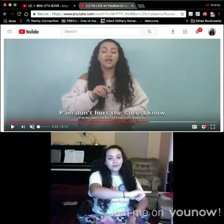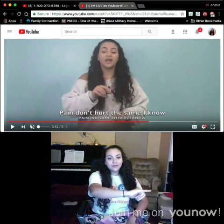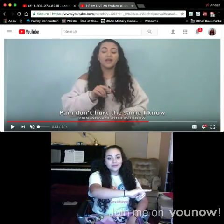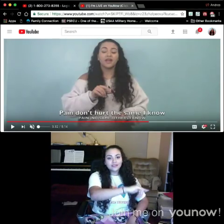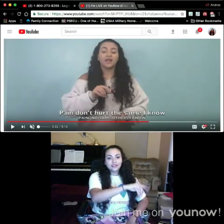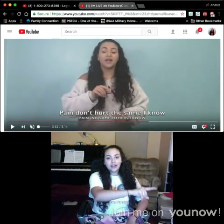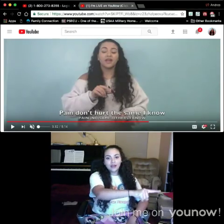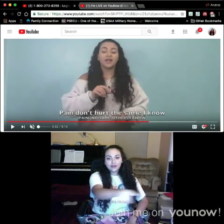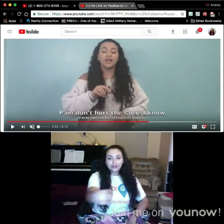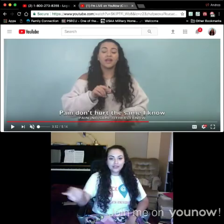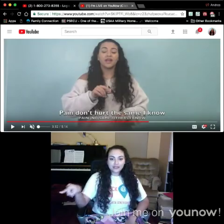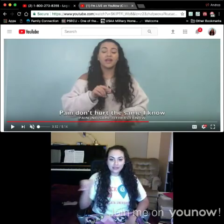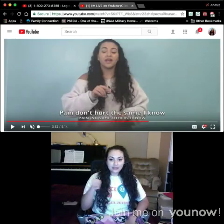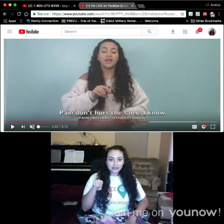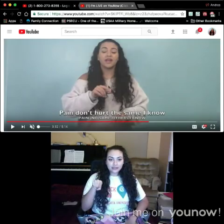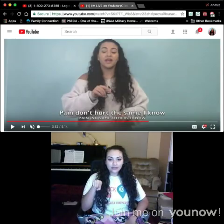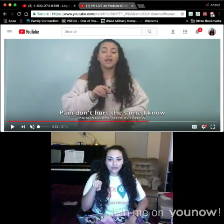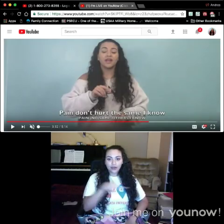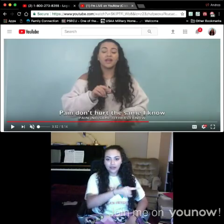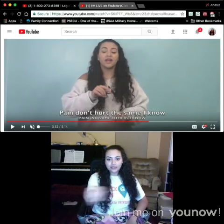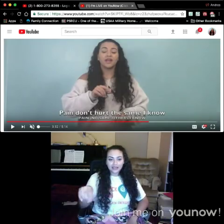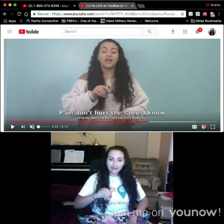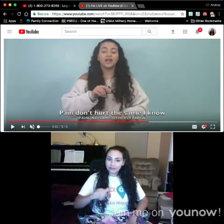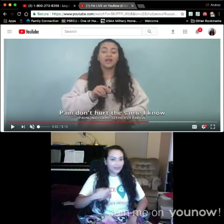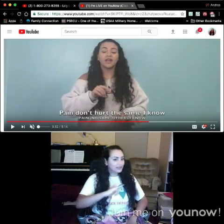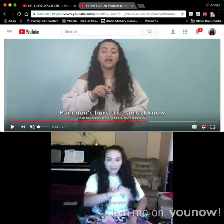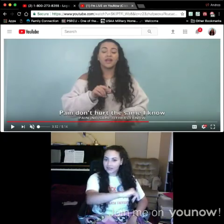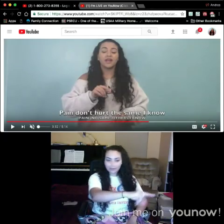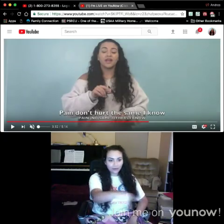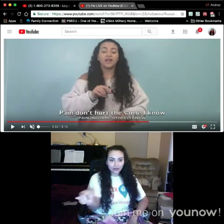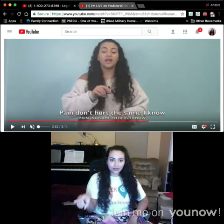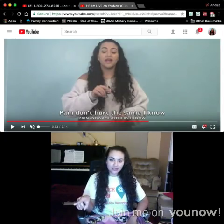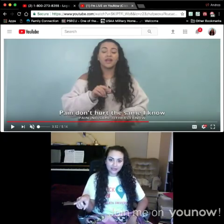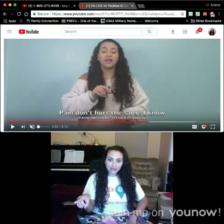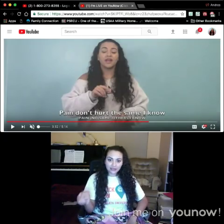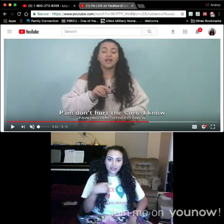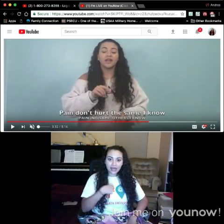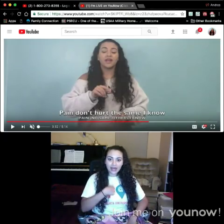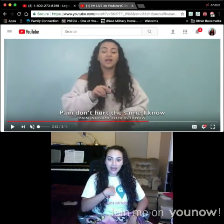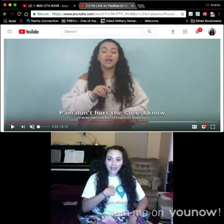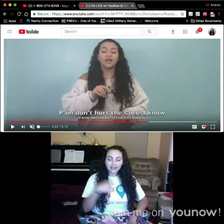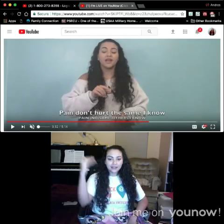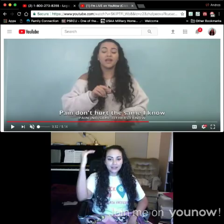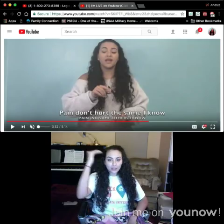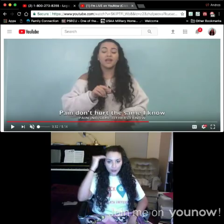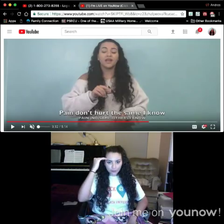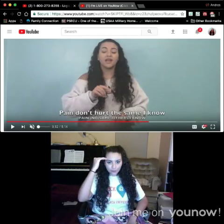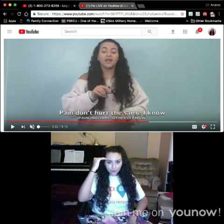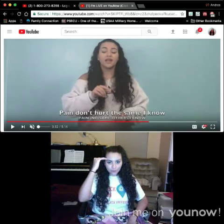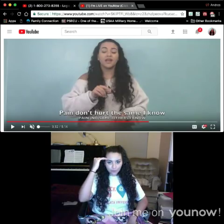people. Others, for others. Like pain is not the same for others. I